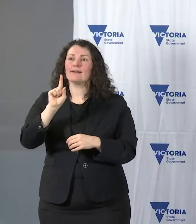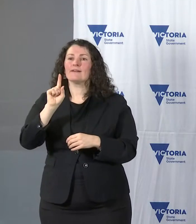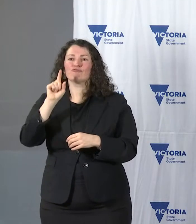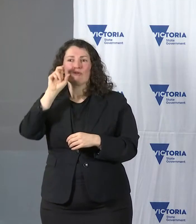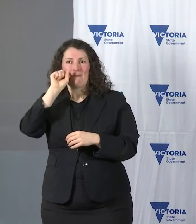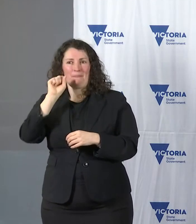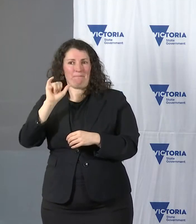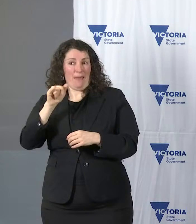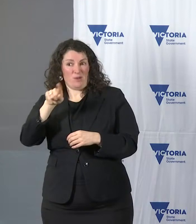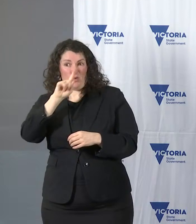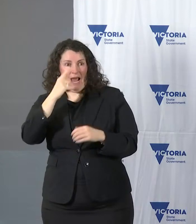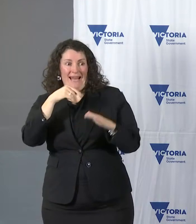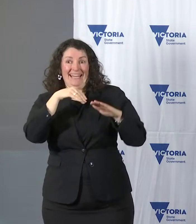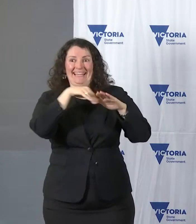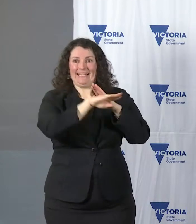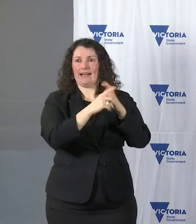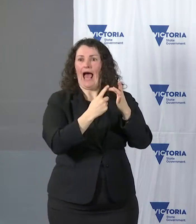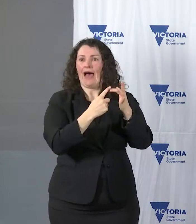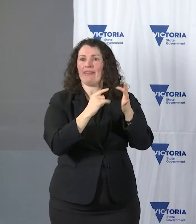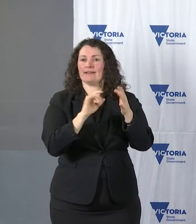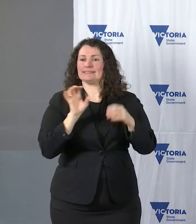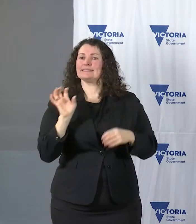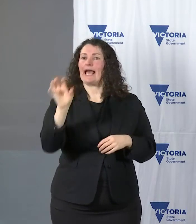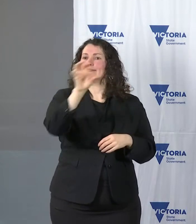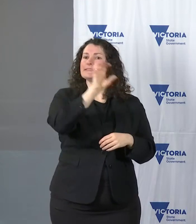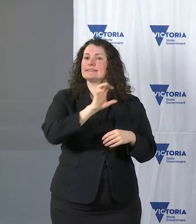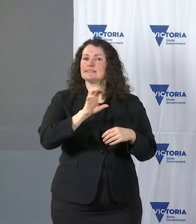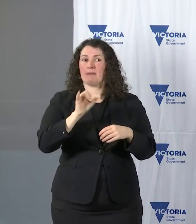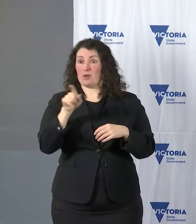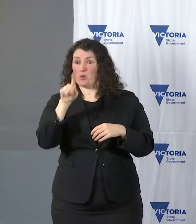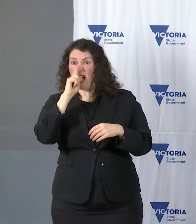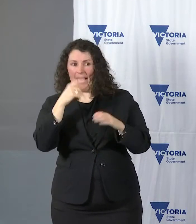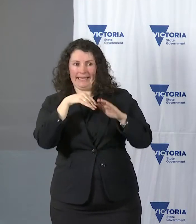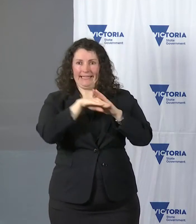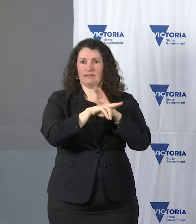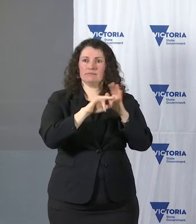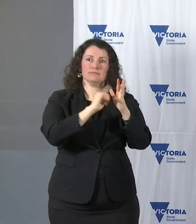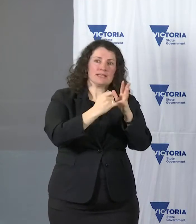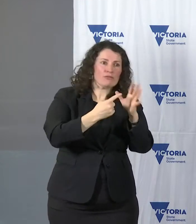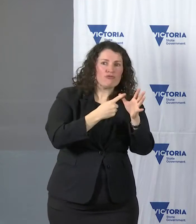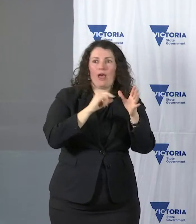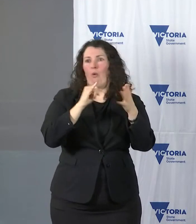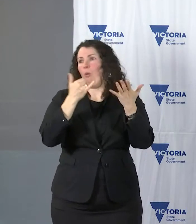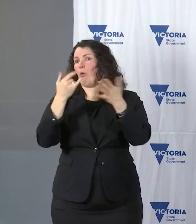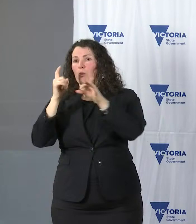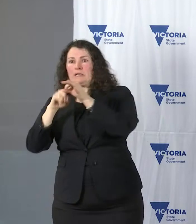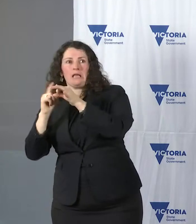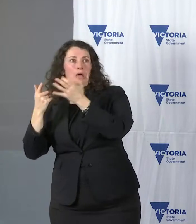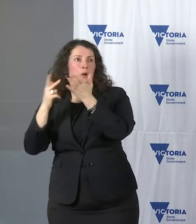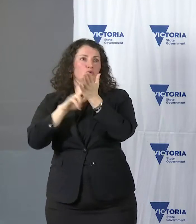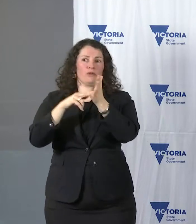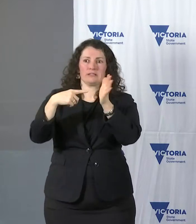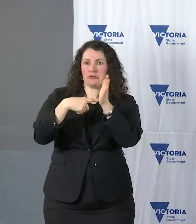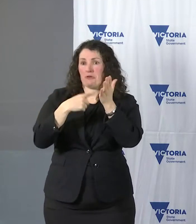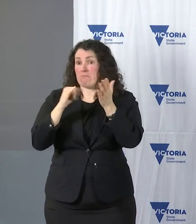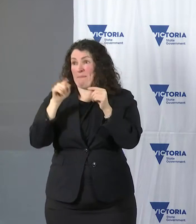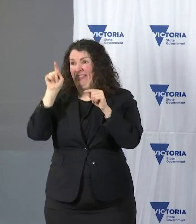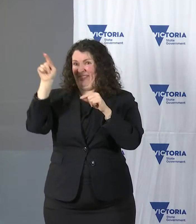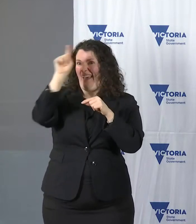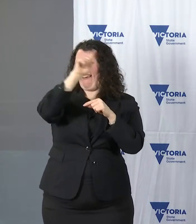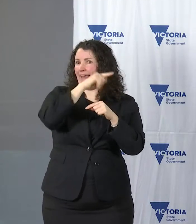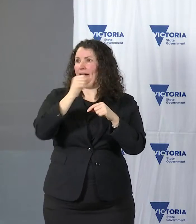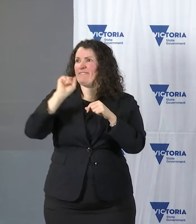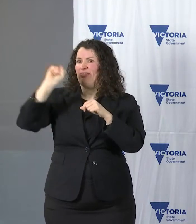emerging from our outbreak, so look for updates across any jurisdiction you might be travelling to, and you'll need a permit to